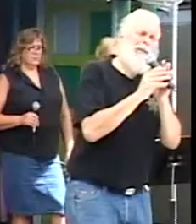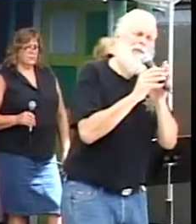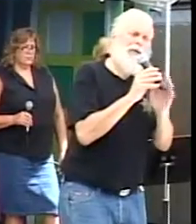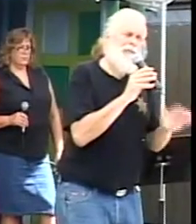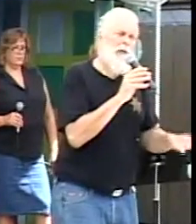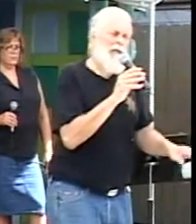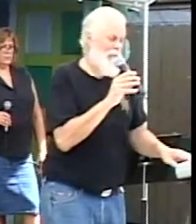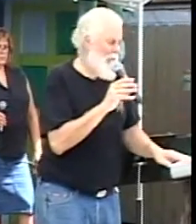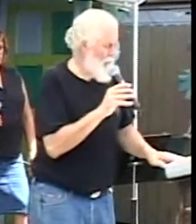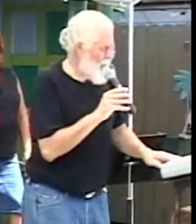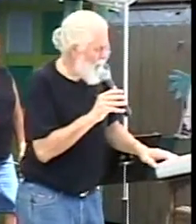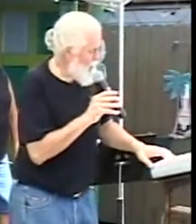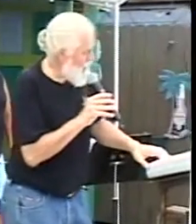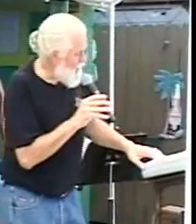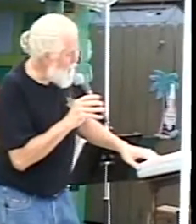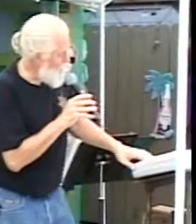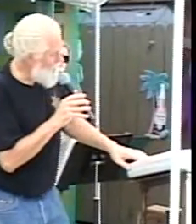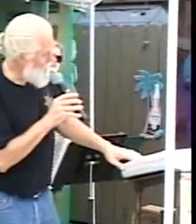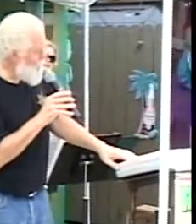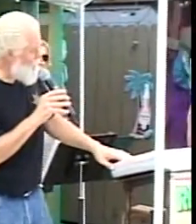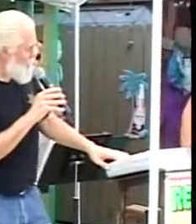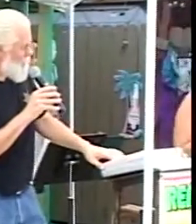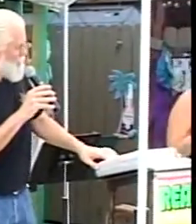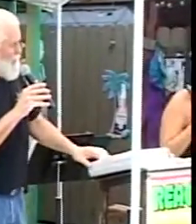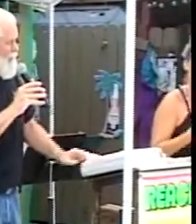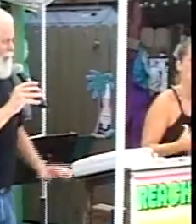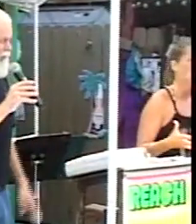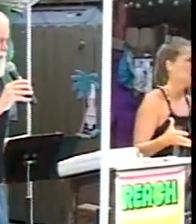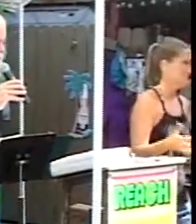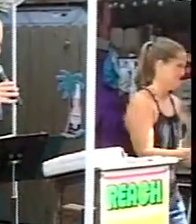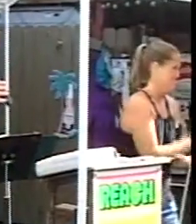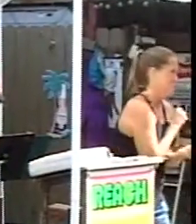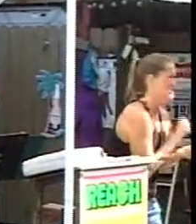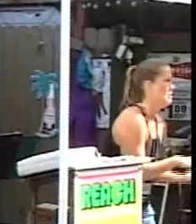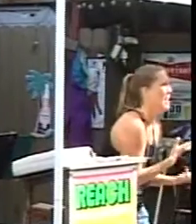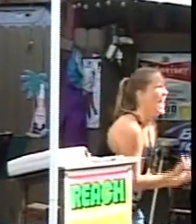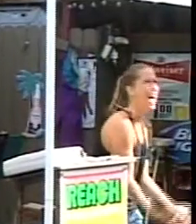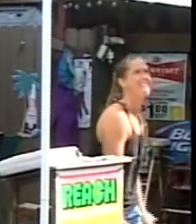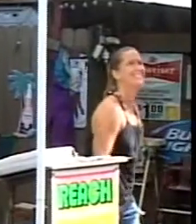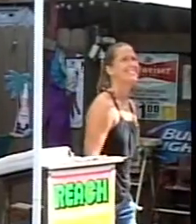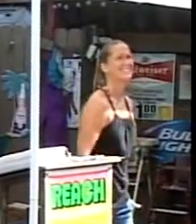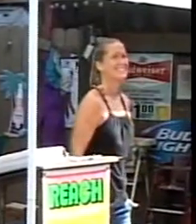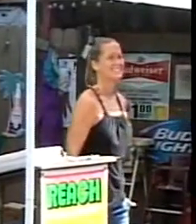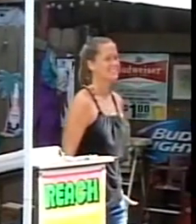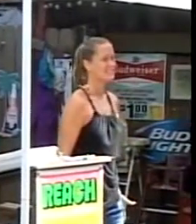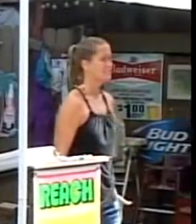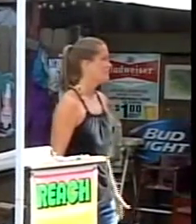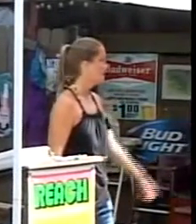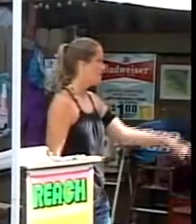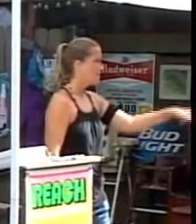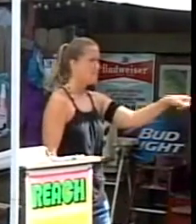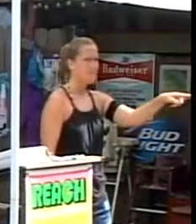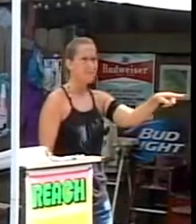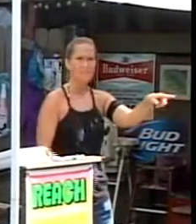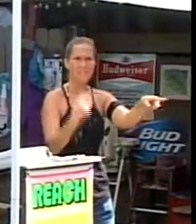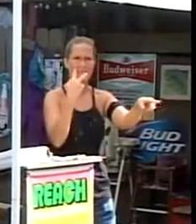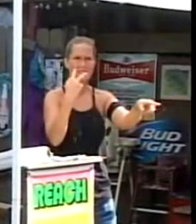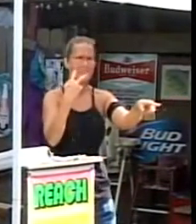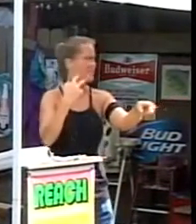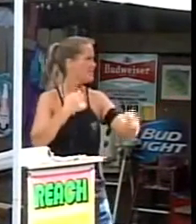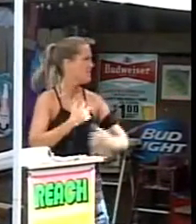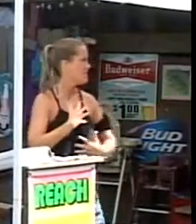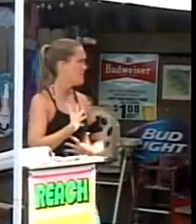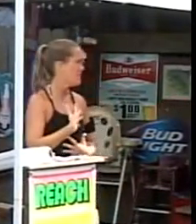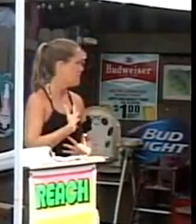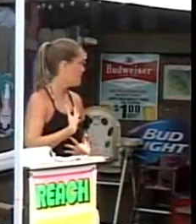fear my trespasses will leave a deadly scar? Do they see the fear in my